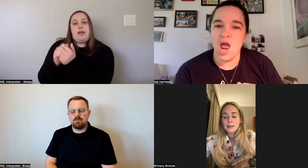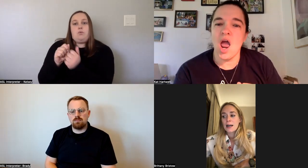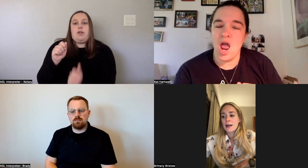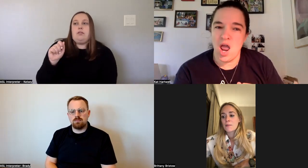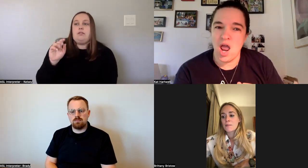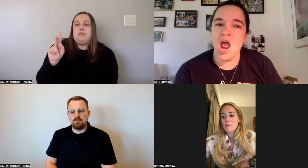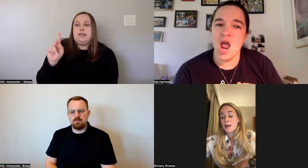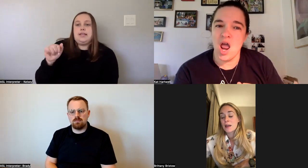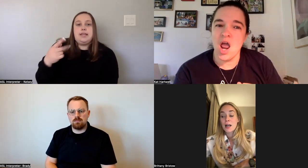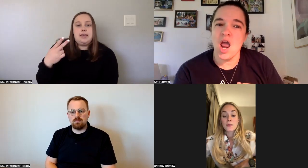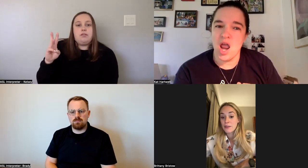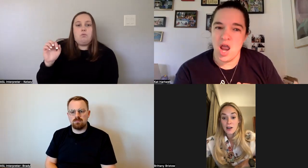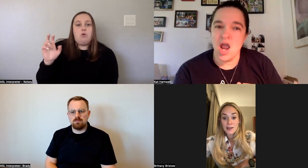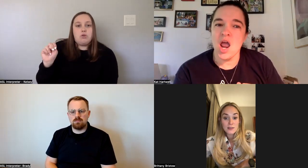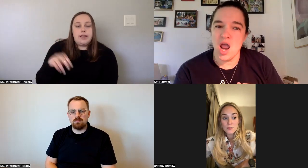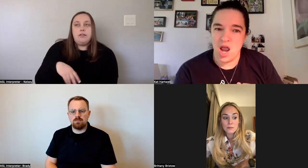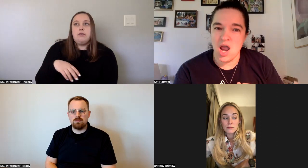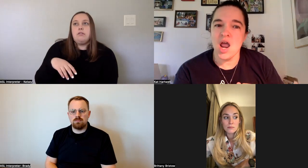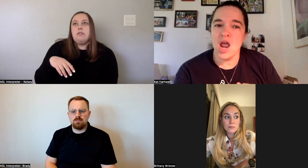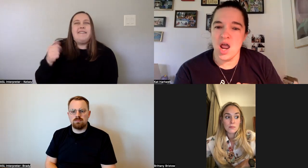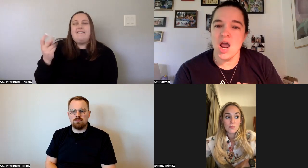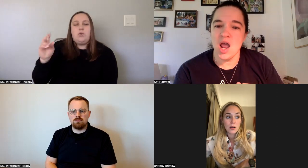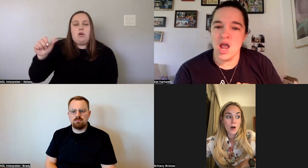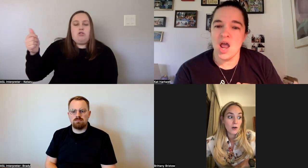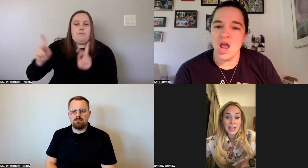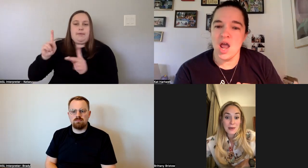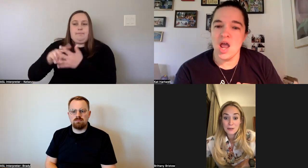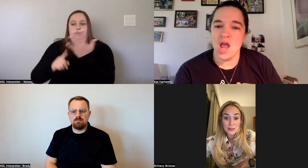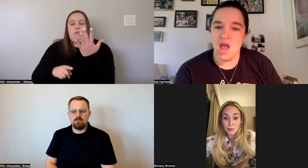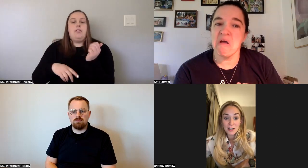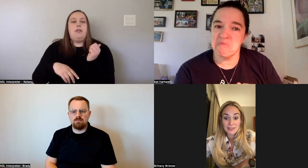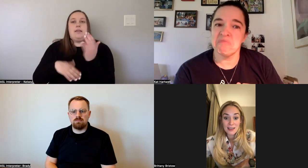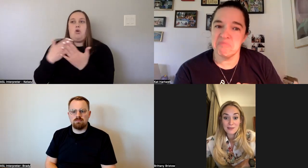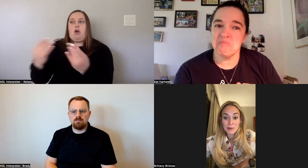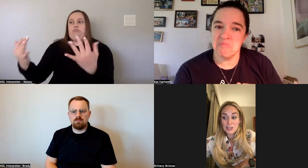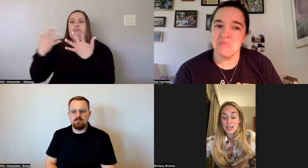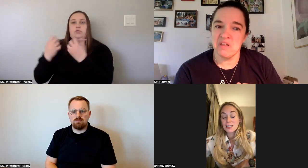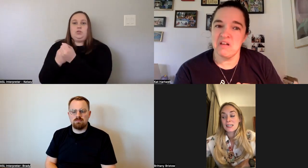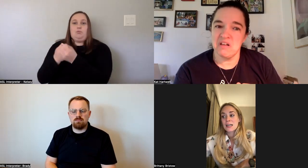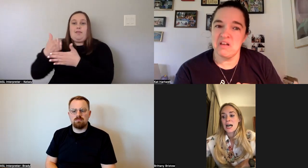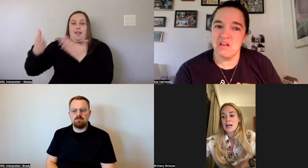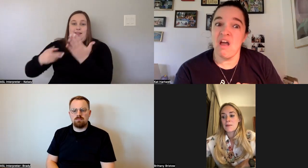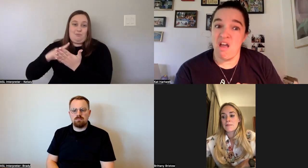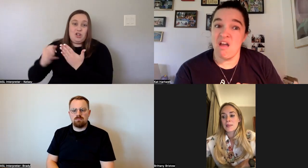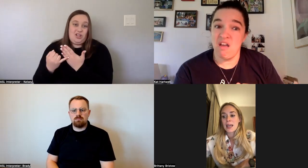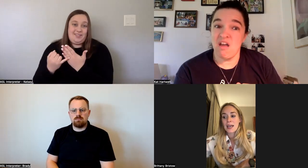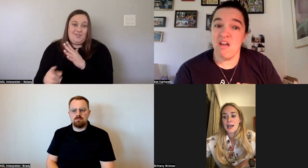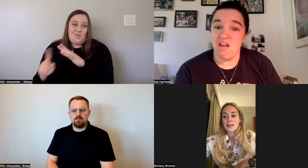Warren, and a couple of other guys who all came out to support at the end of the project.